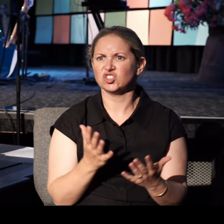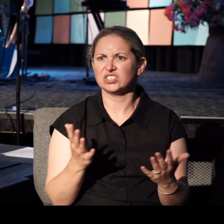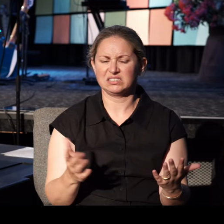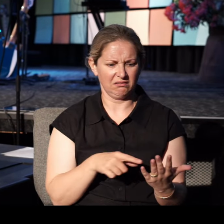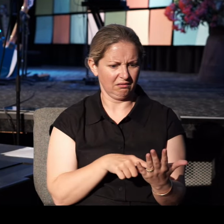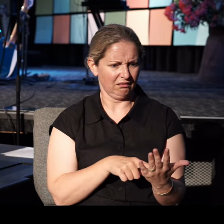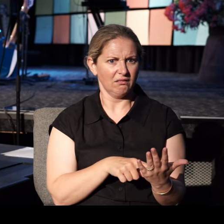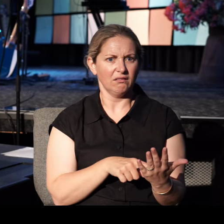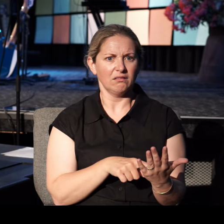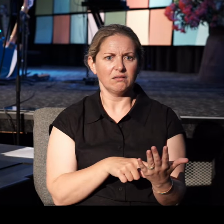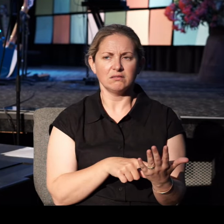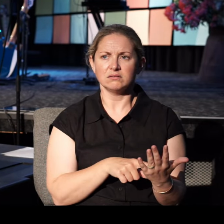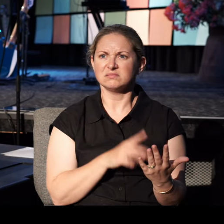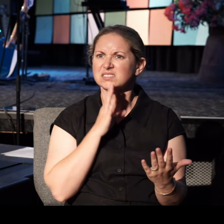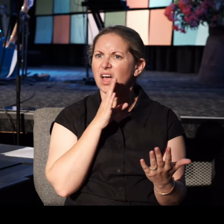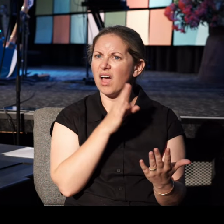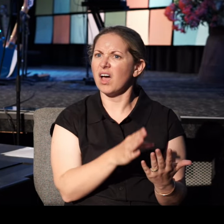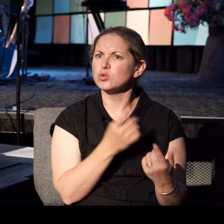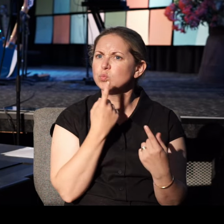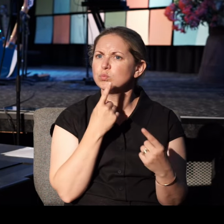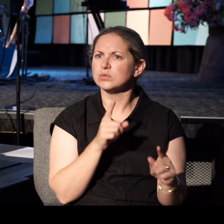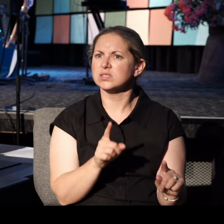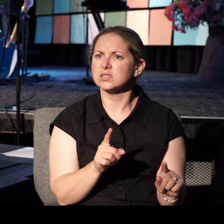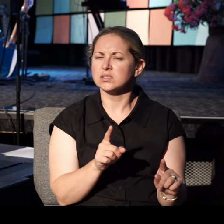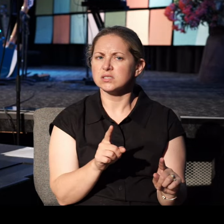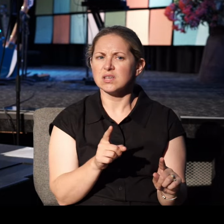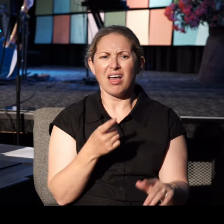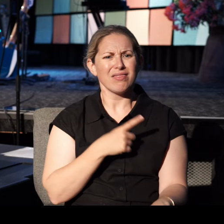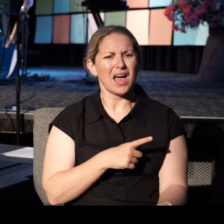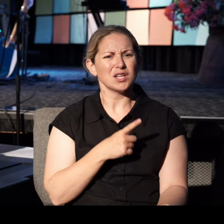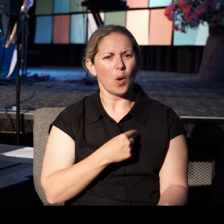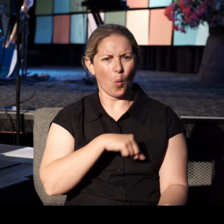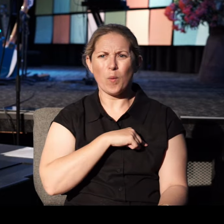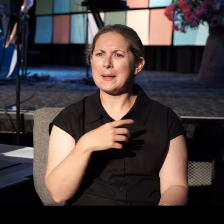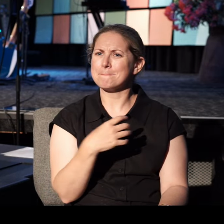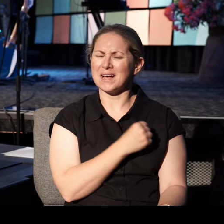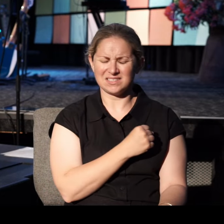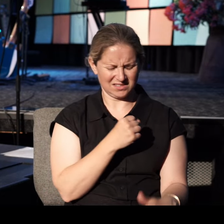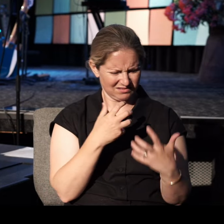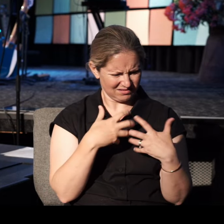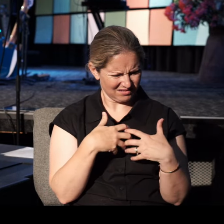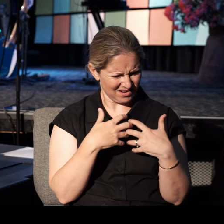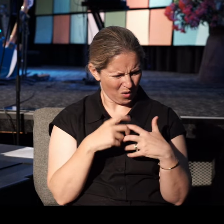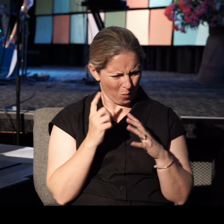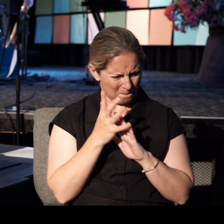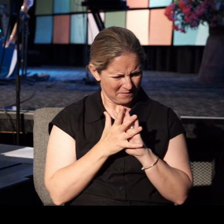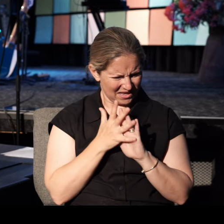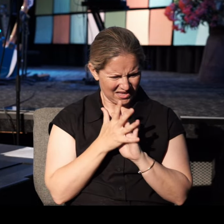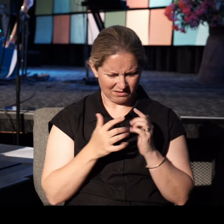So it does beg this important question, the critical question, what does he mean by to continue to sin?